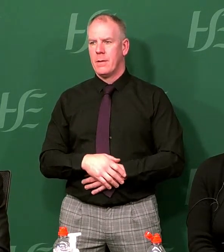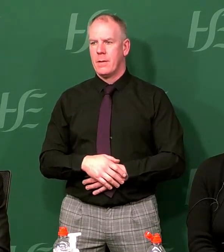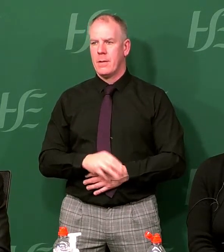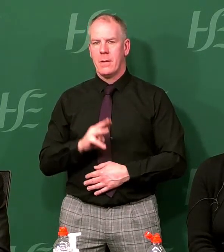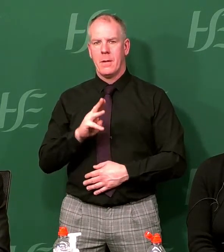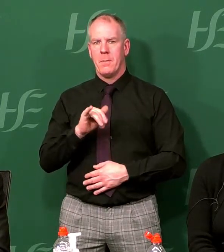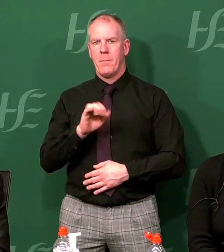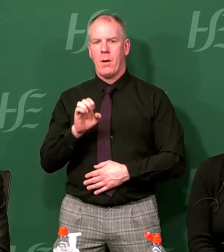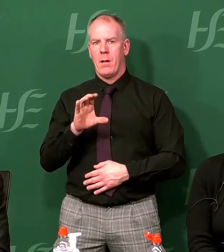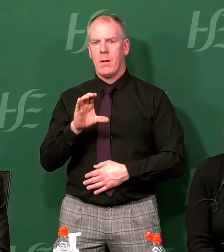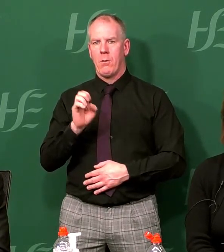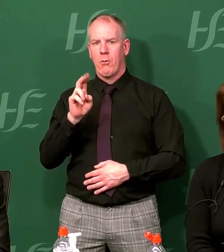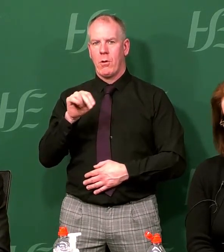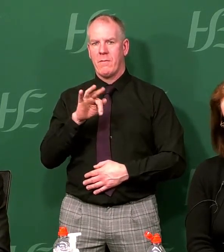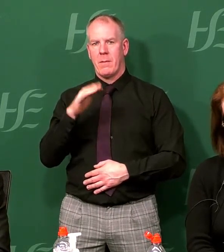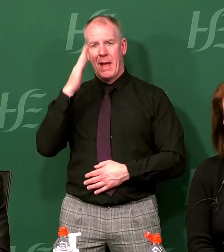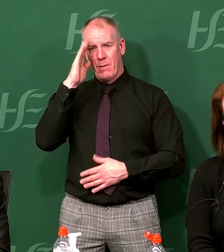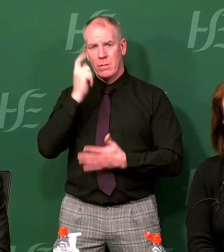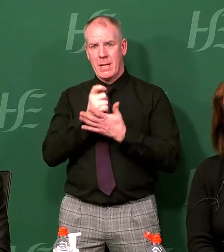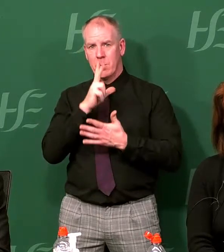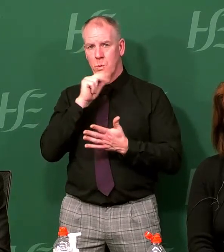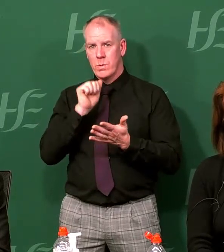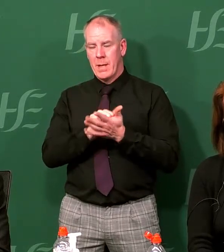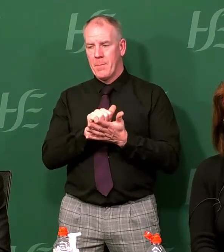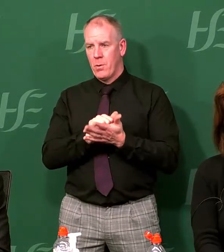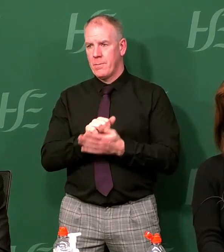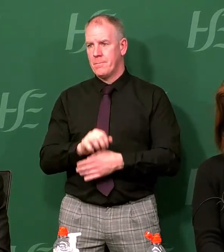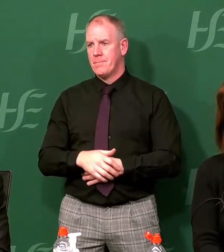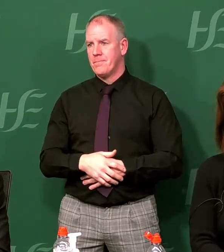now. Paul Cullen from the Irish Times.